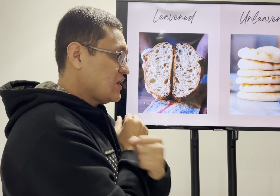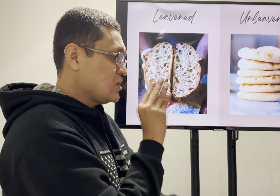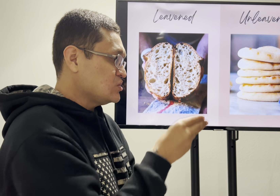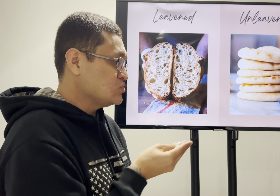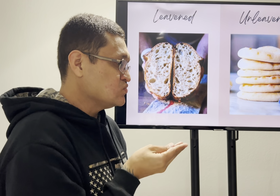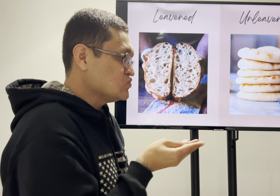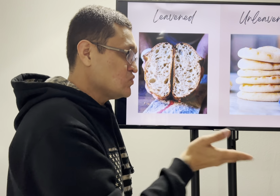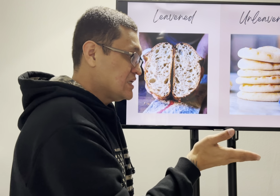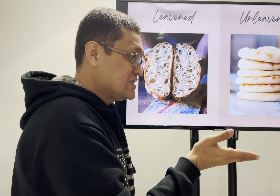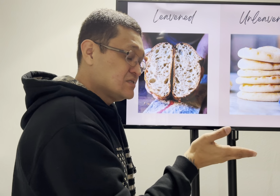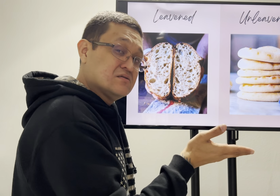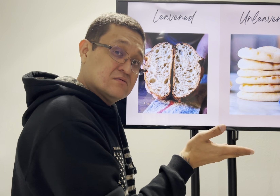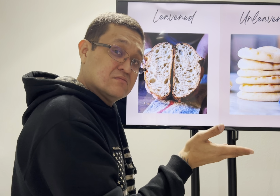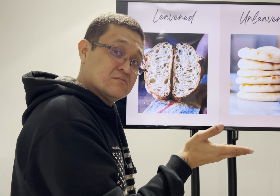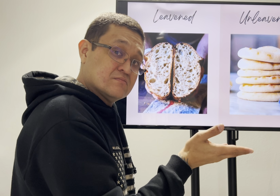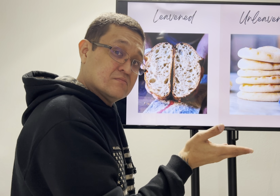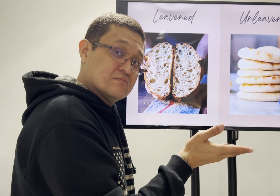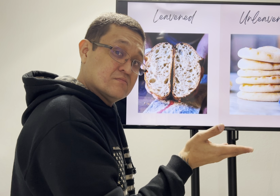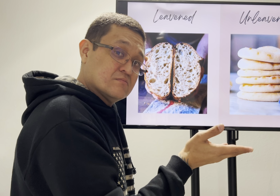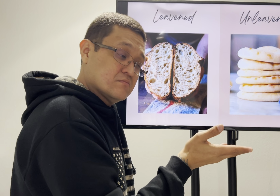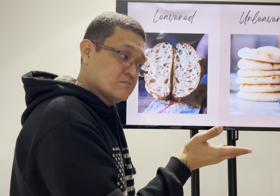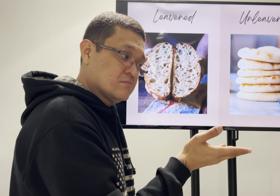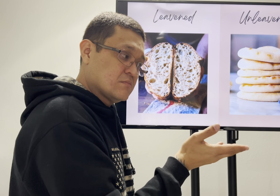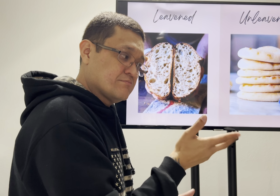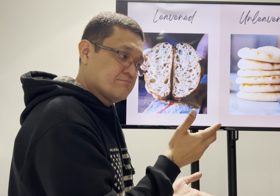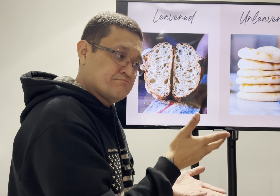Jesus himself is the fulfillment of the law. He provides the mercy and the grace.